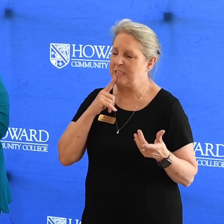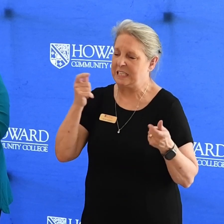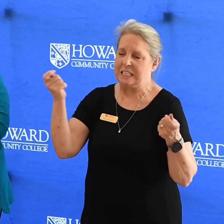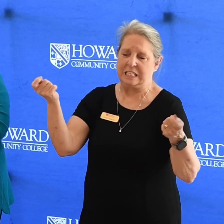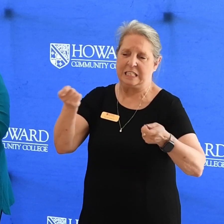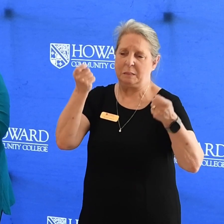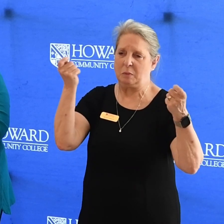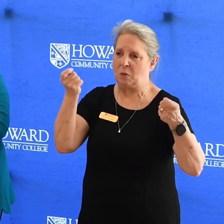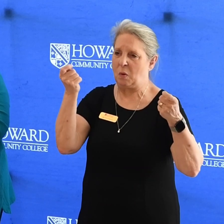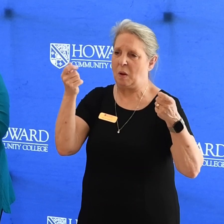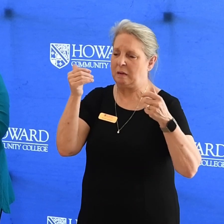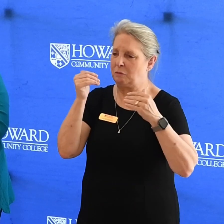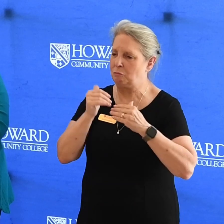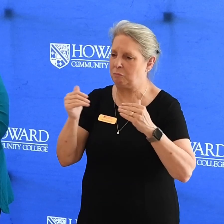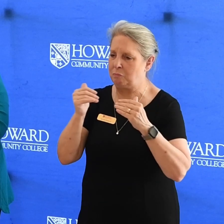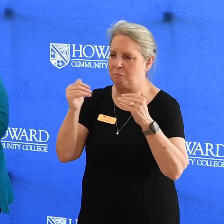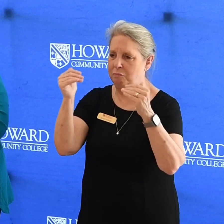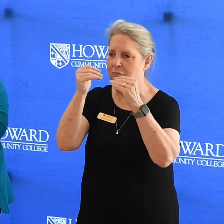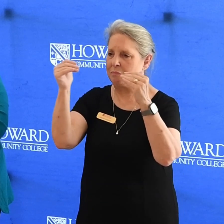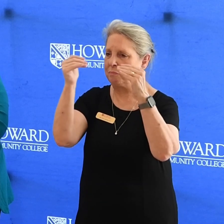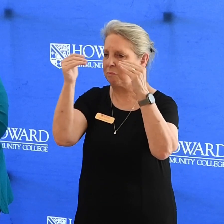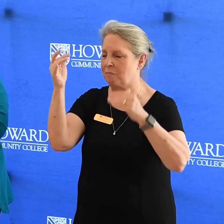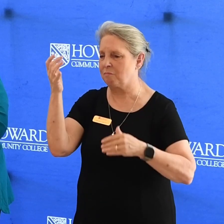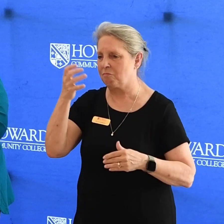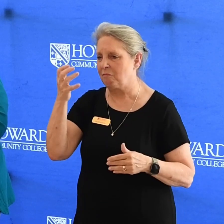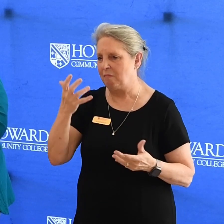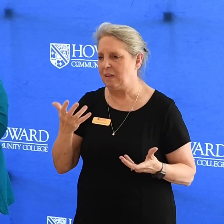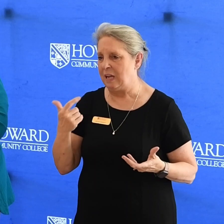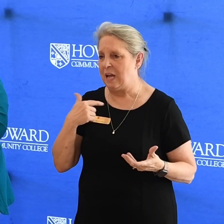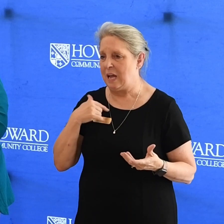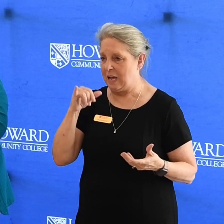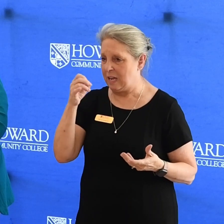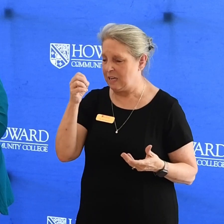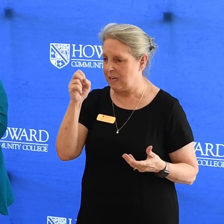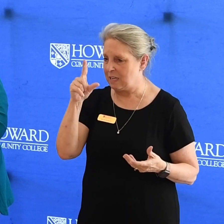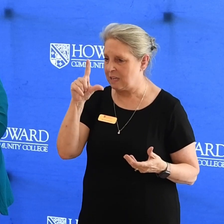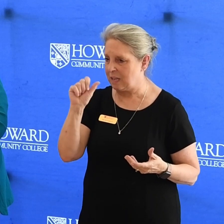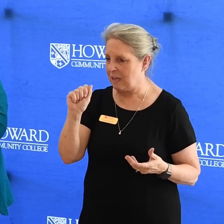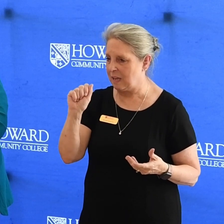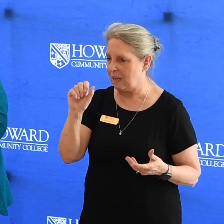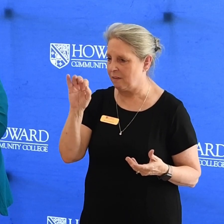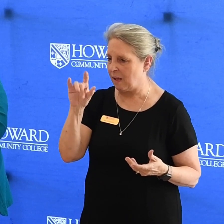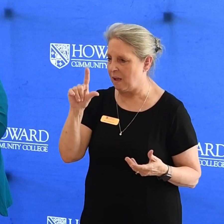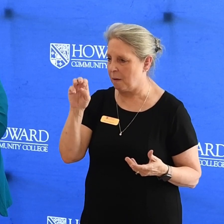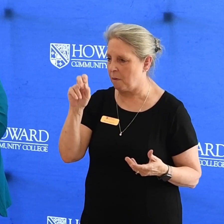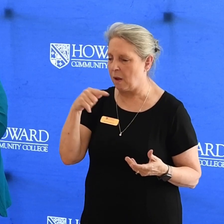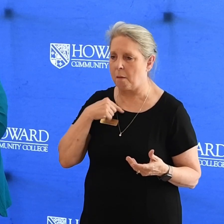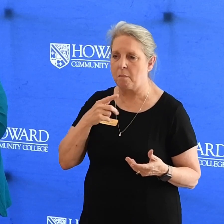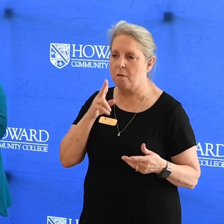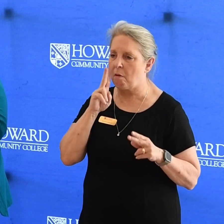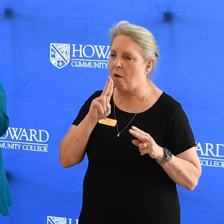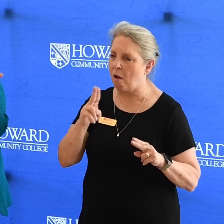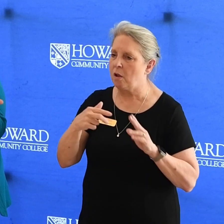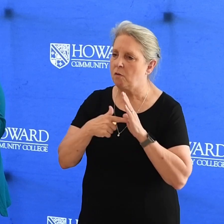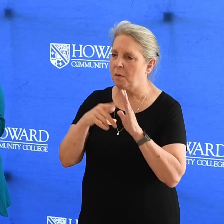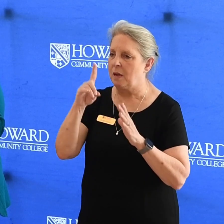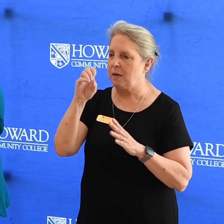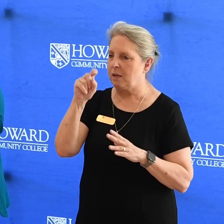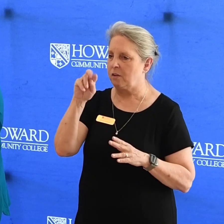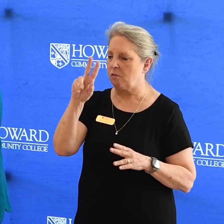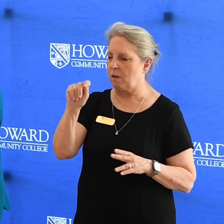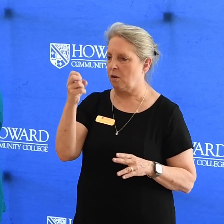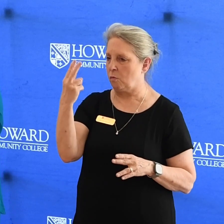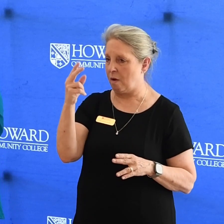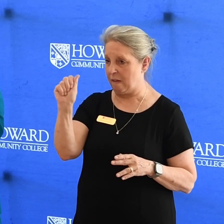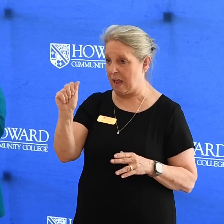celebratory on so many levels. So I am Jessica Feldmark. It is my honor and pleasure to represent District 12A,